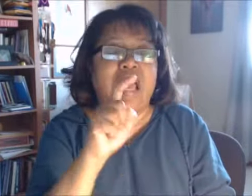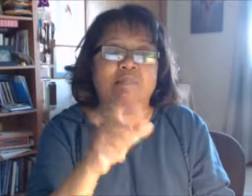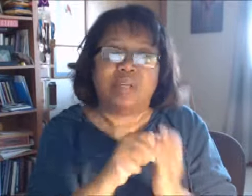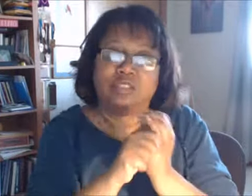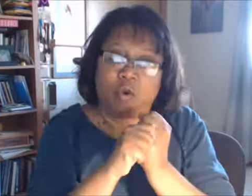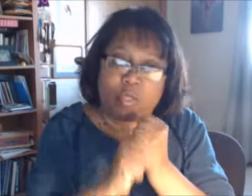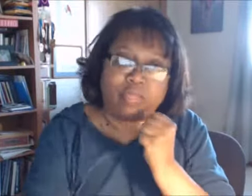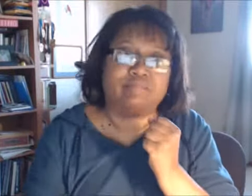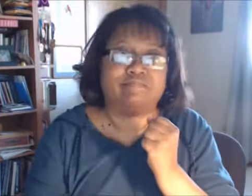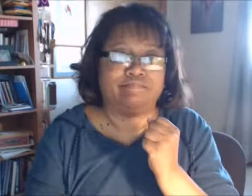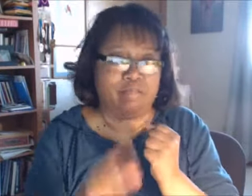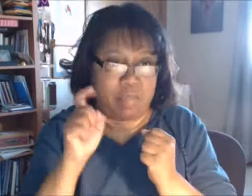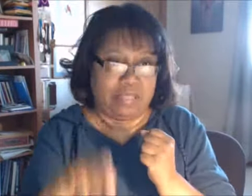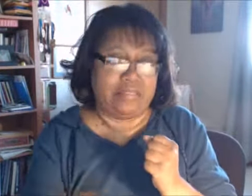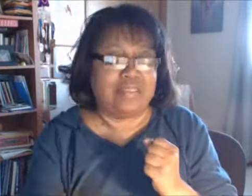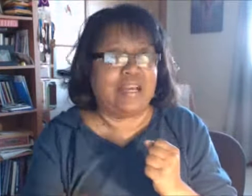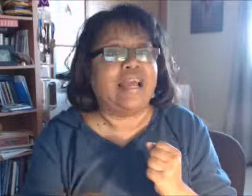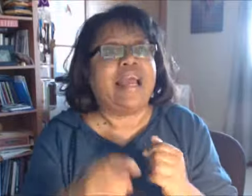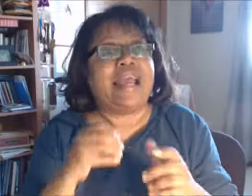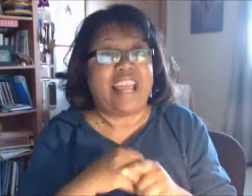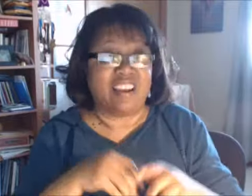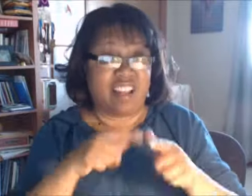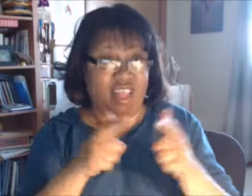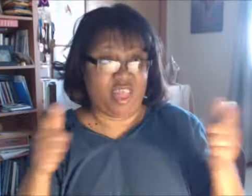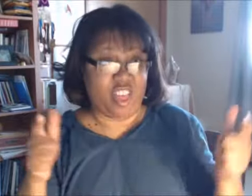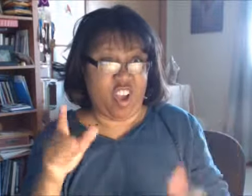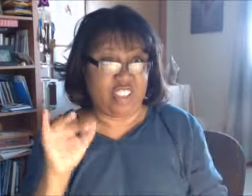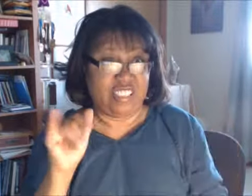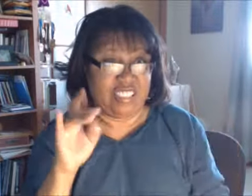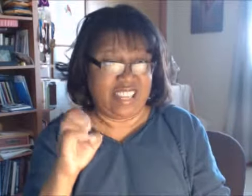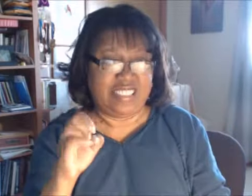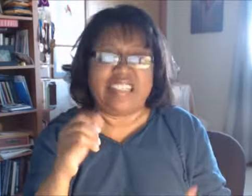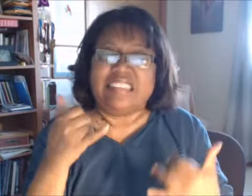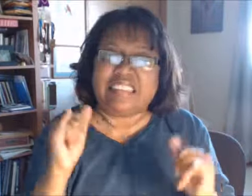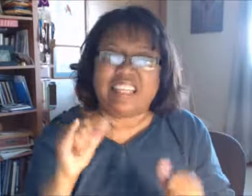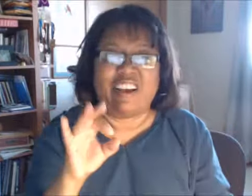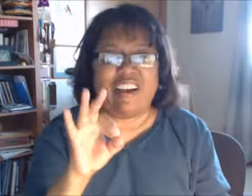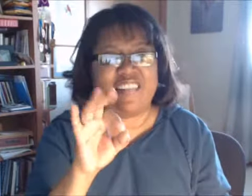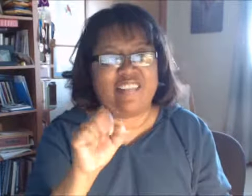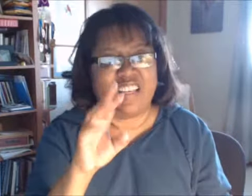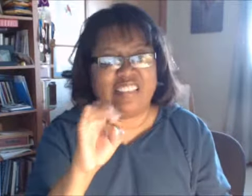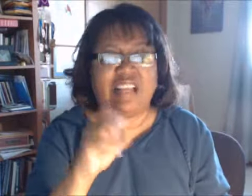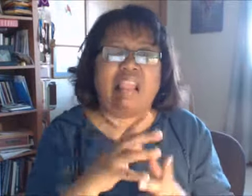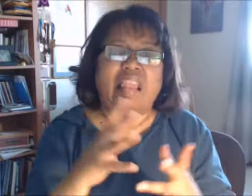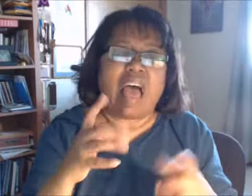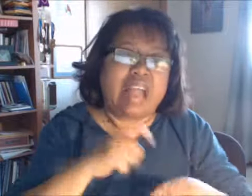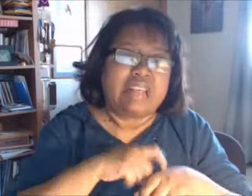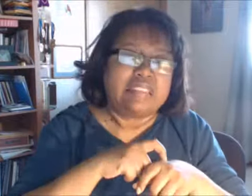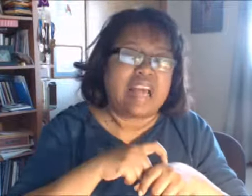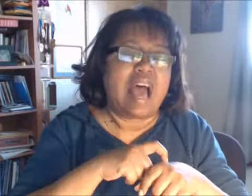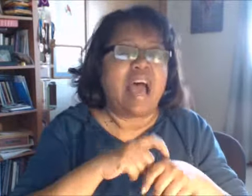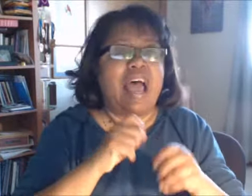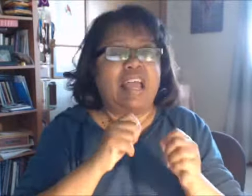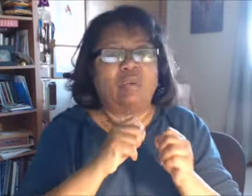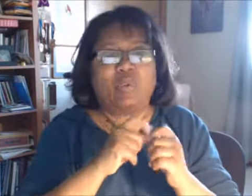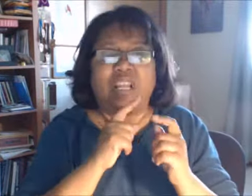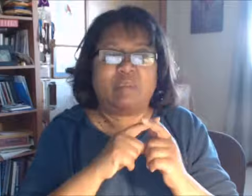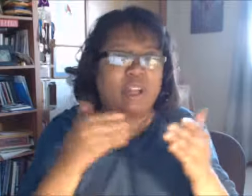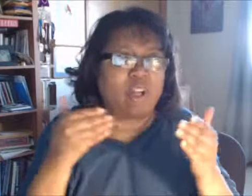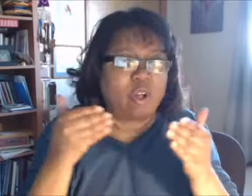body. In the large intestine, feces spends quite a bit of time and is in contact relatively closely with the walls